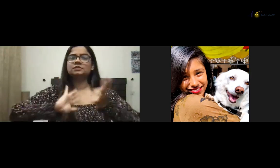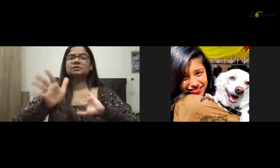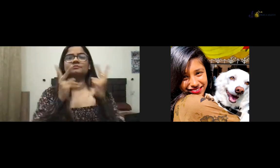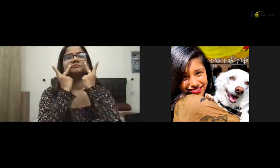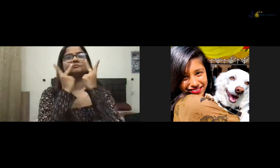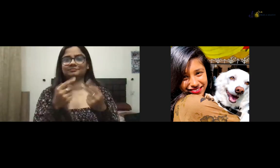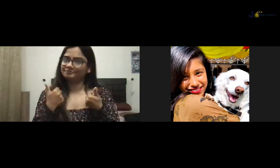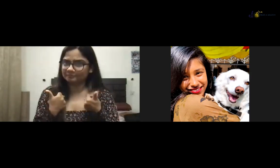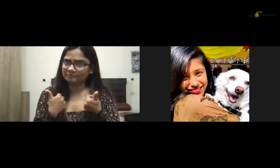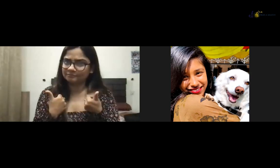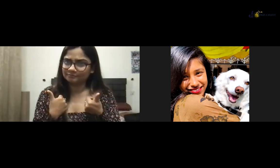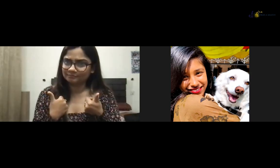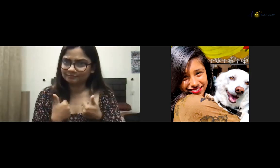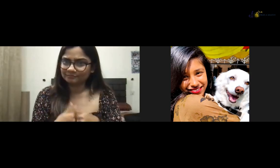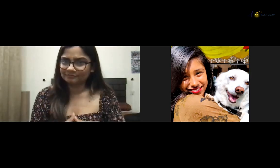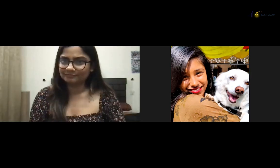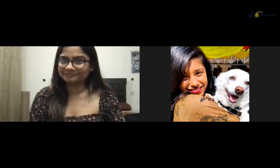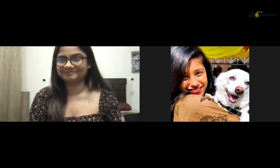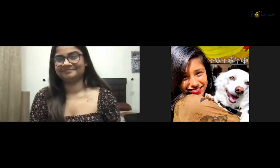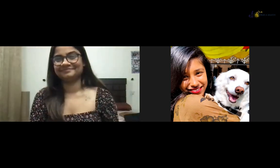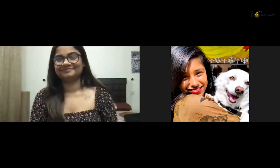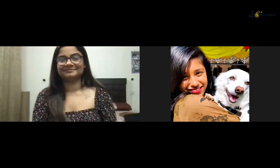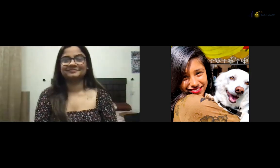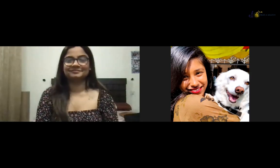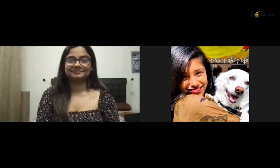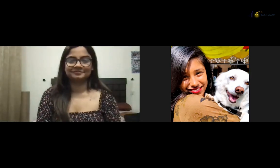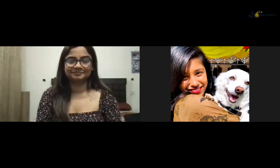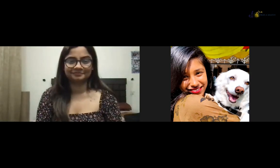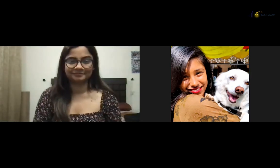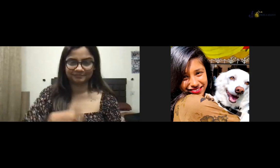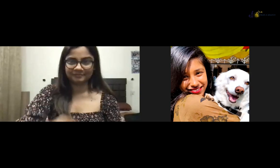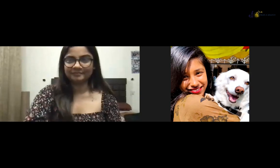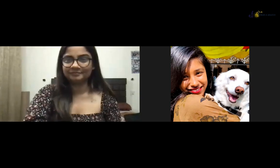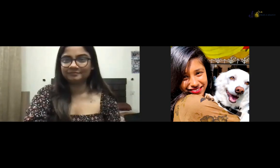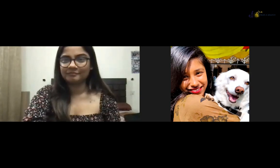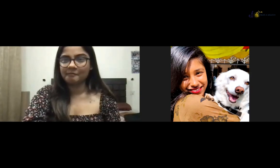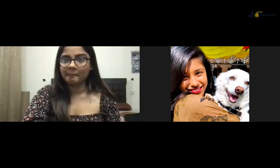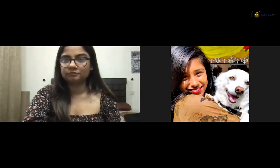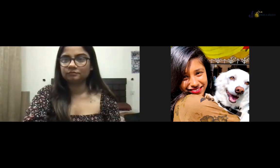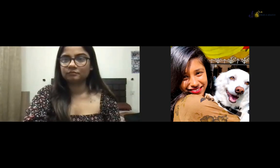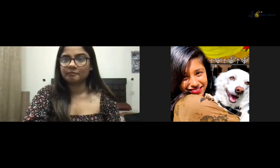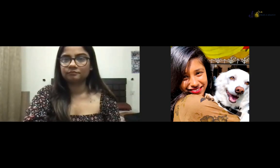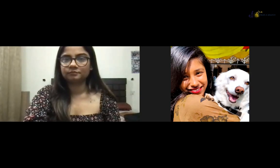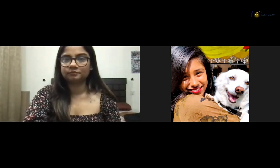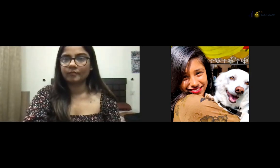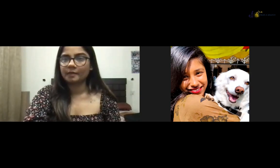Closed captioning you can turn off and just you can see the sign. Is that fine for you? Okay, I will try.